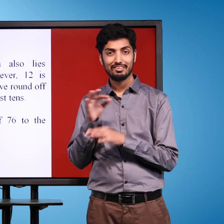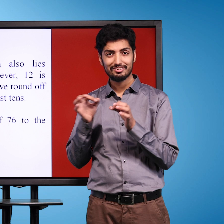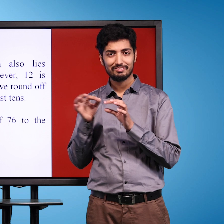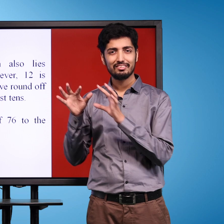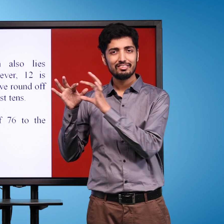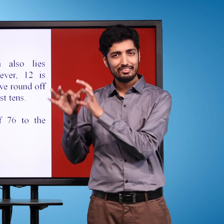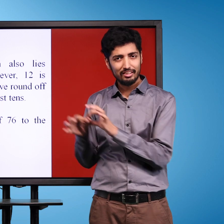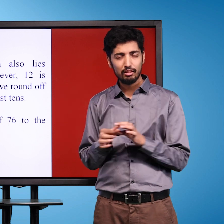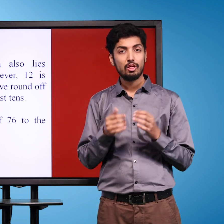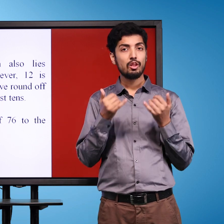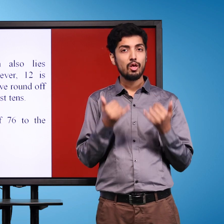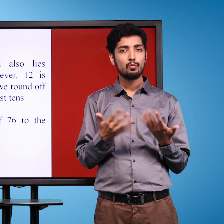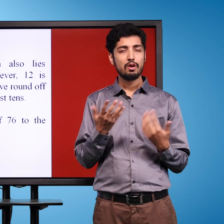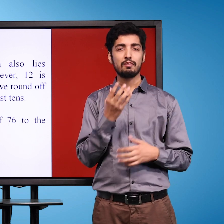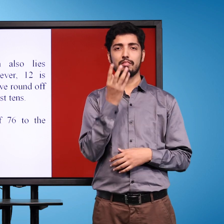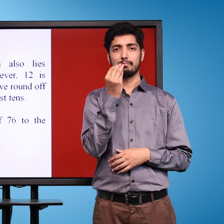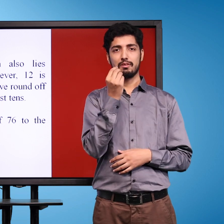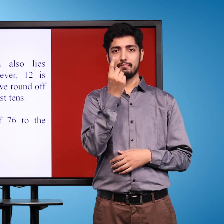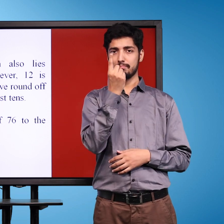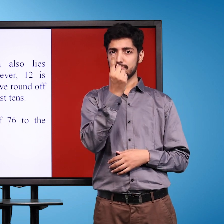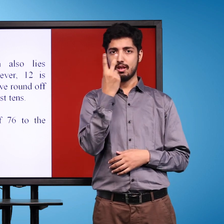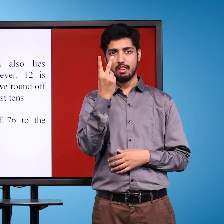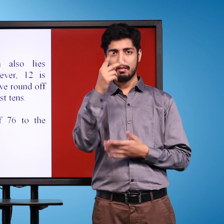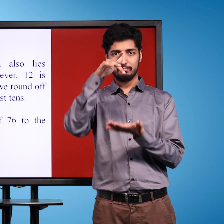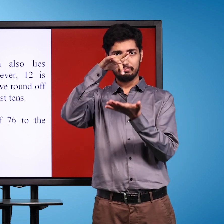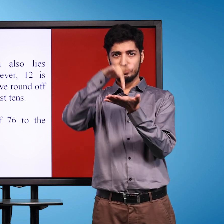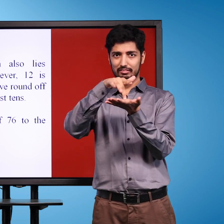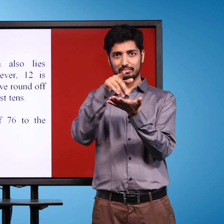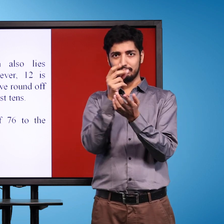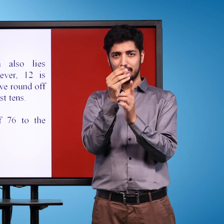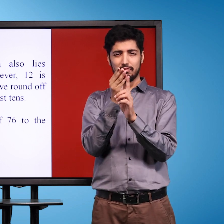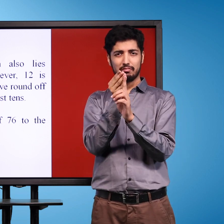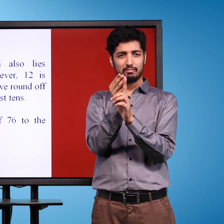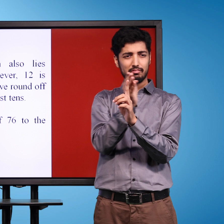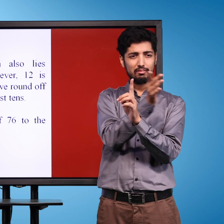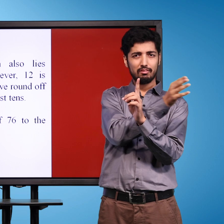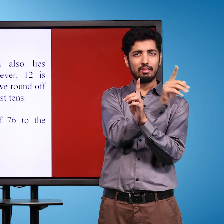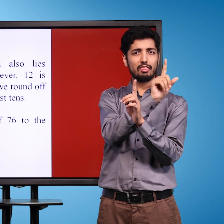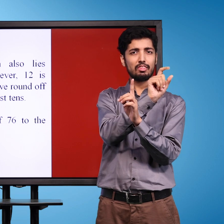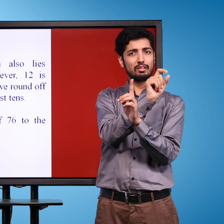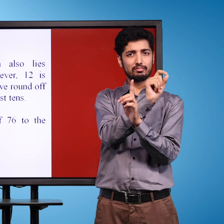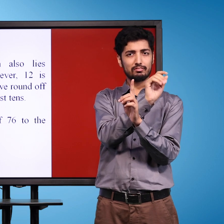Now, consider 12, which also lies between 10 and 20.